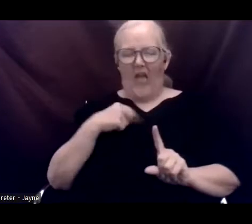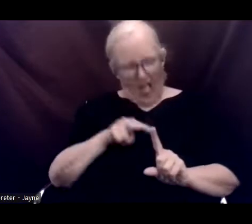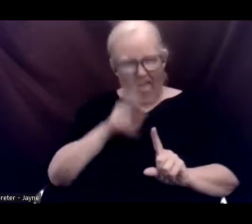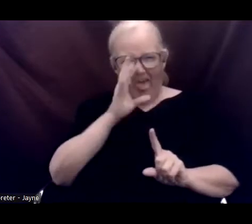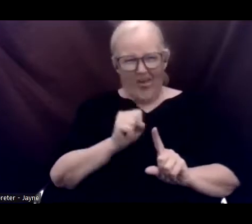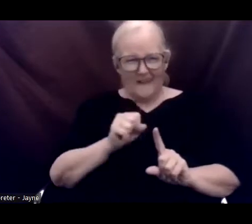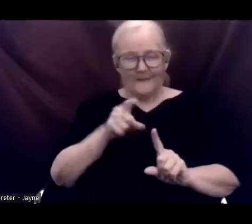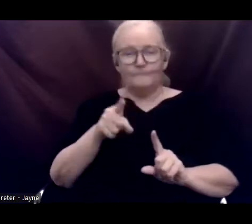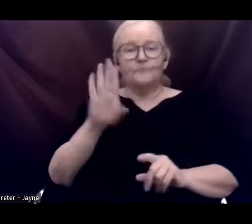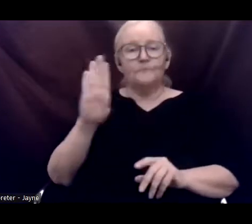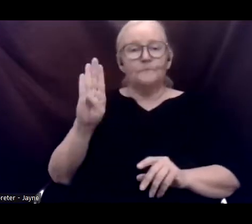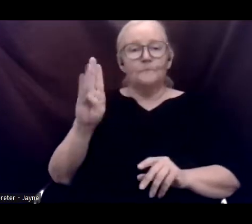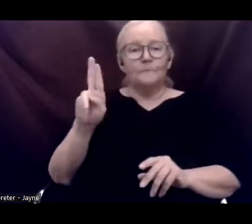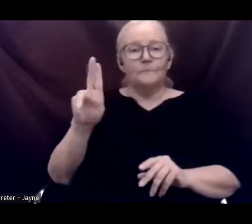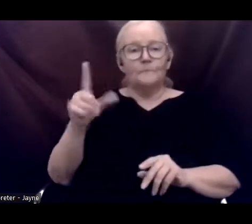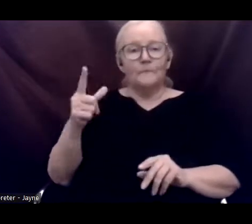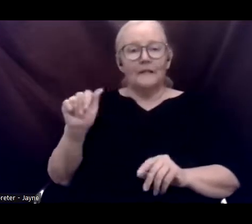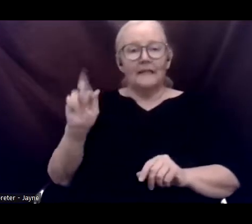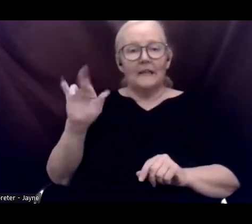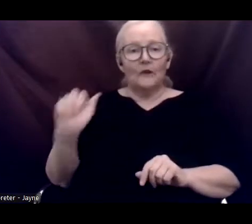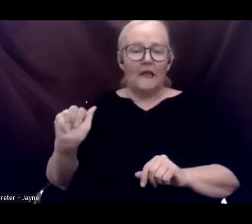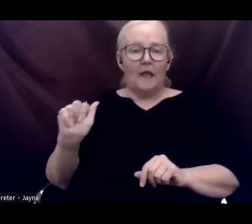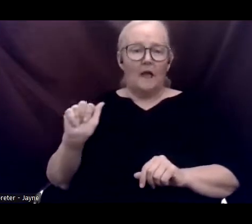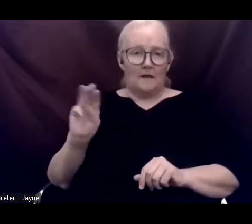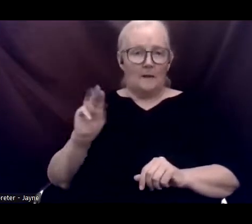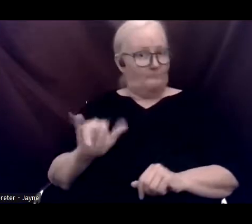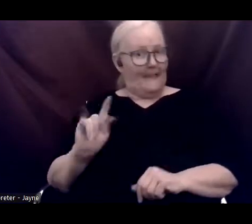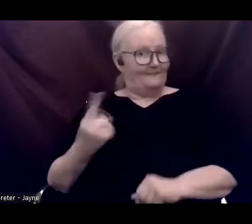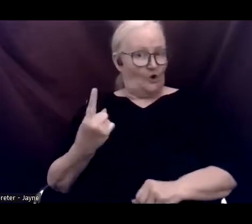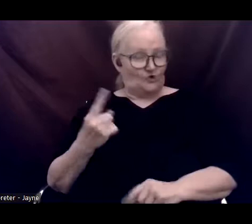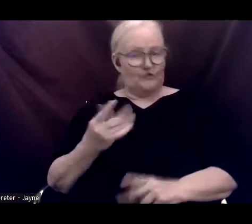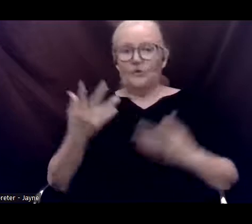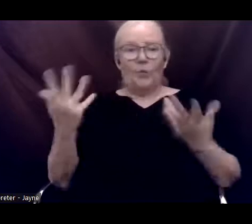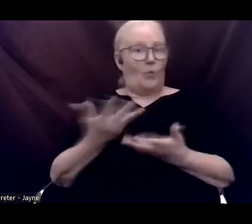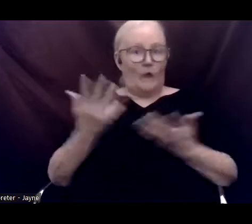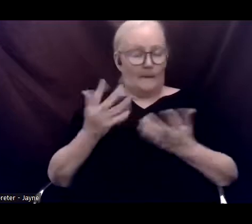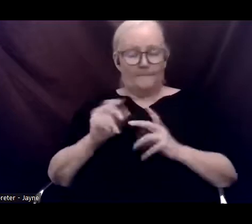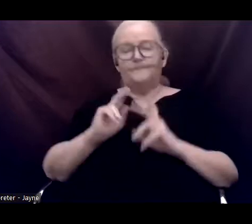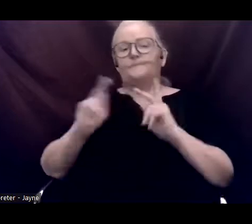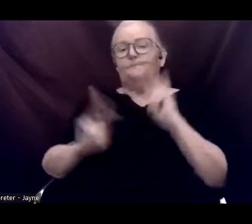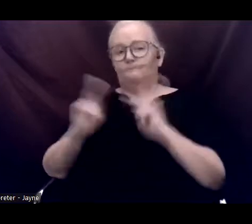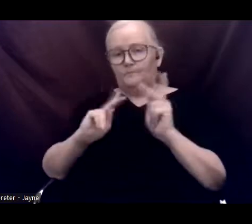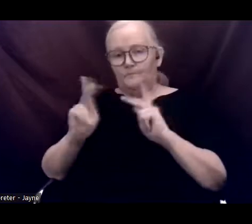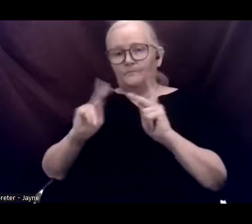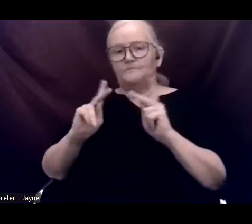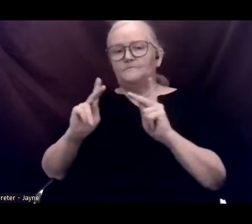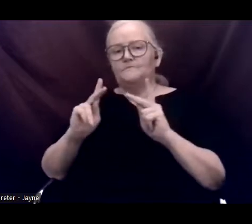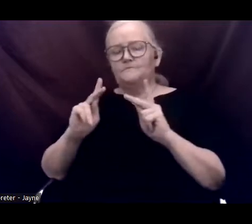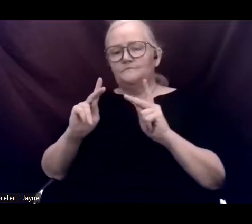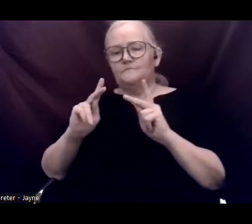In Bulgaria on May 1st, Bulgarians celebrate